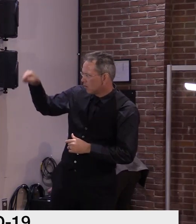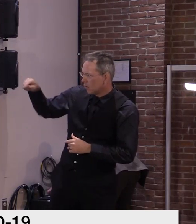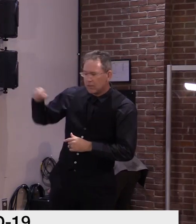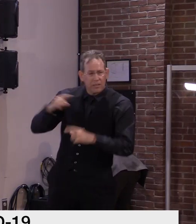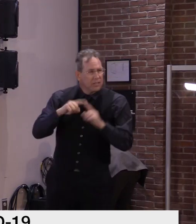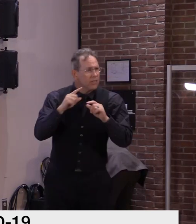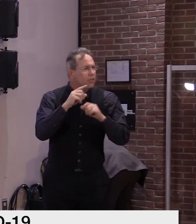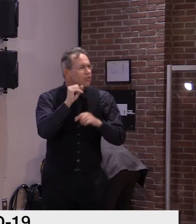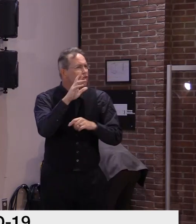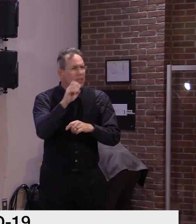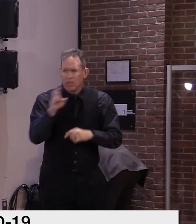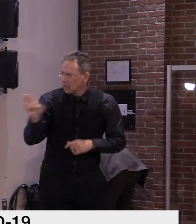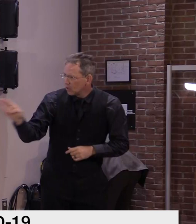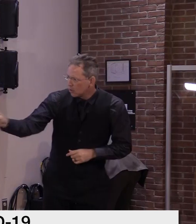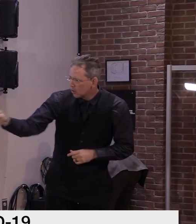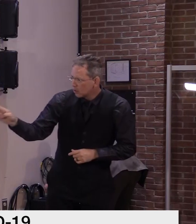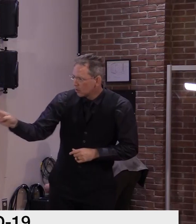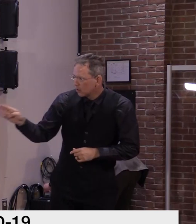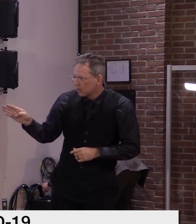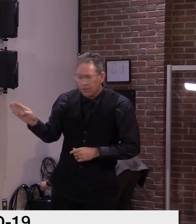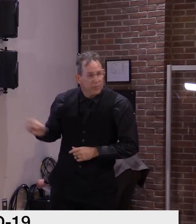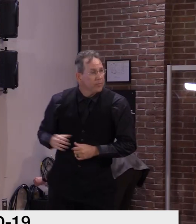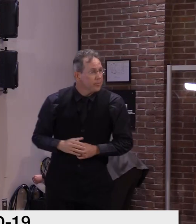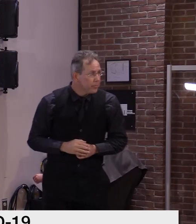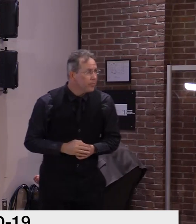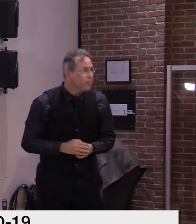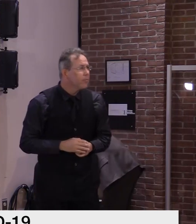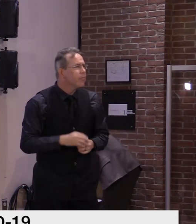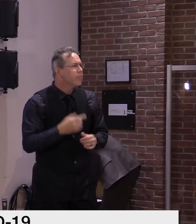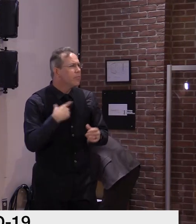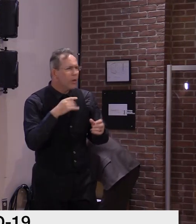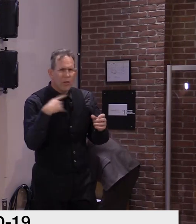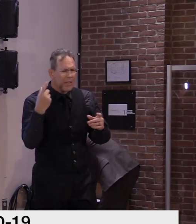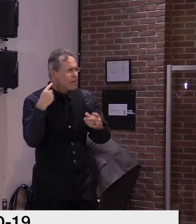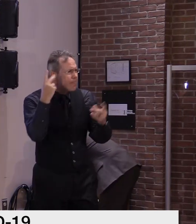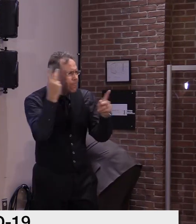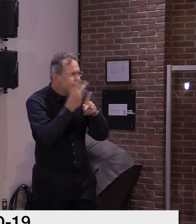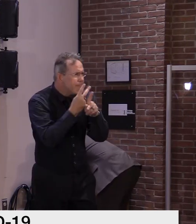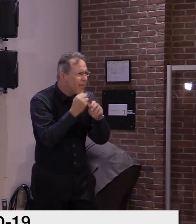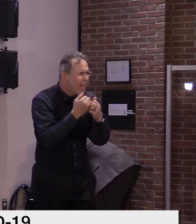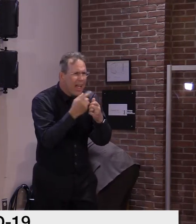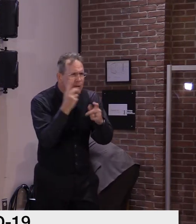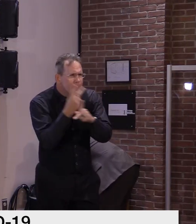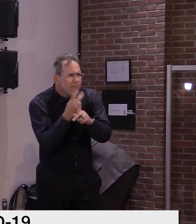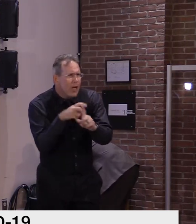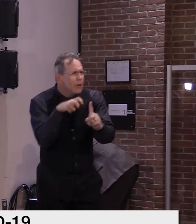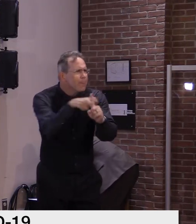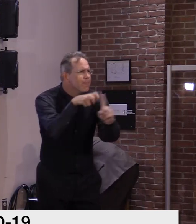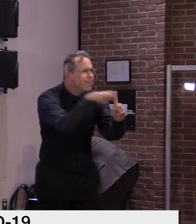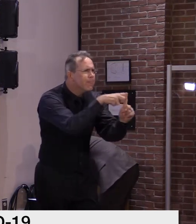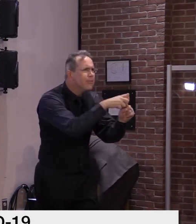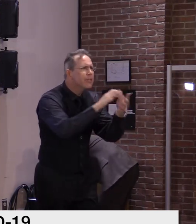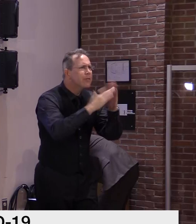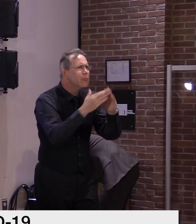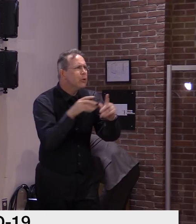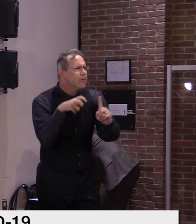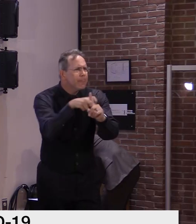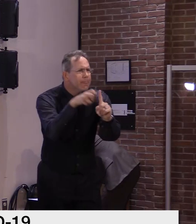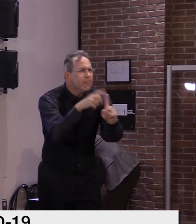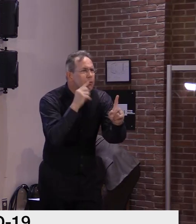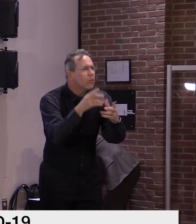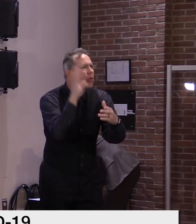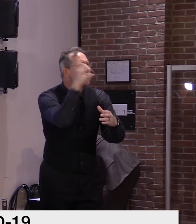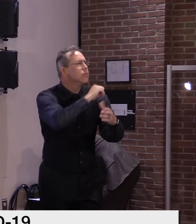of strategies to reach out to communities across Vermont. And to be clear, we still have work to be done to ensure